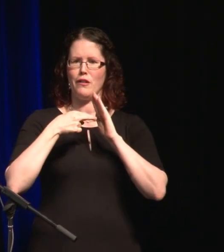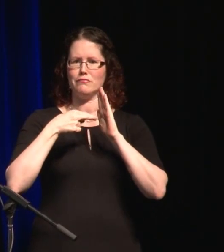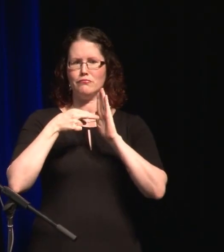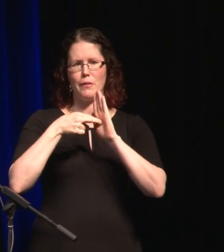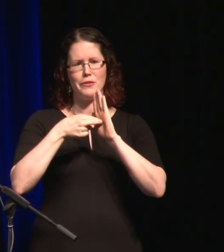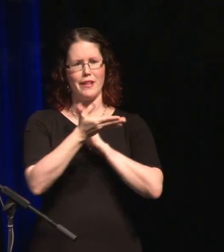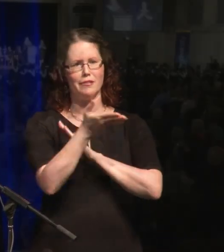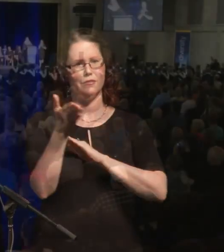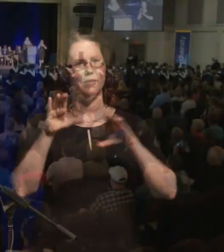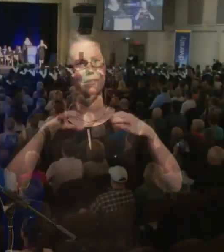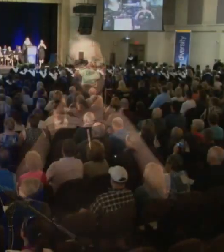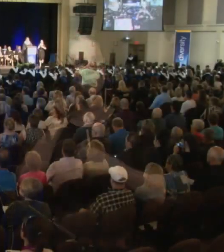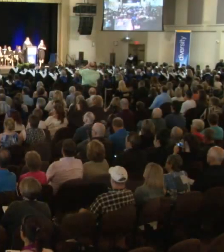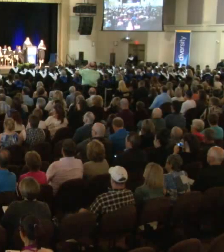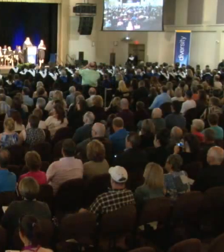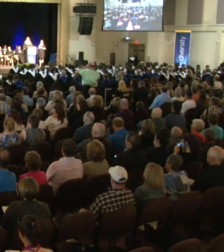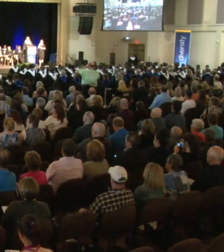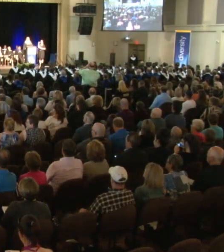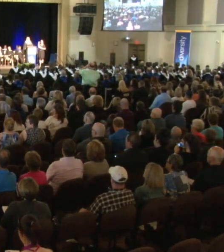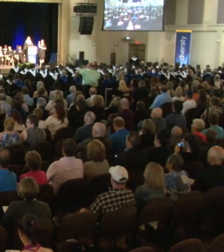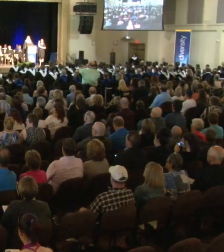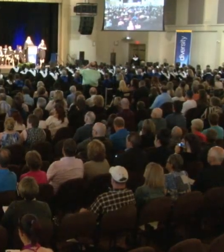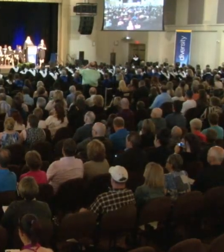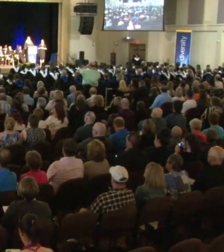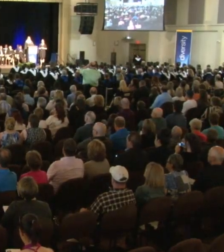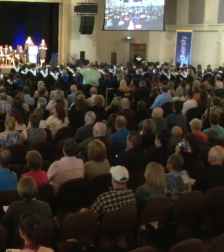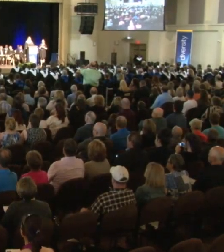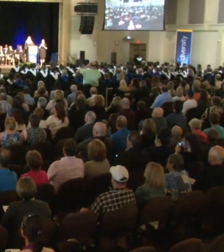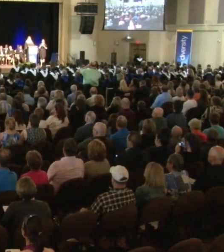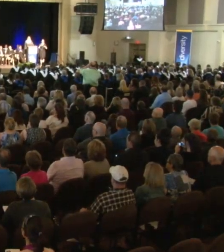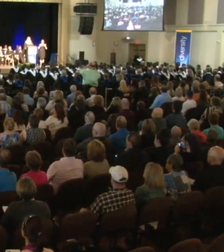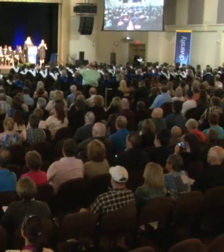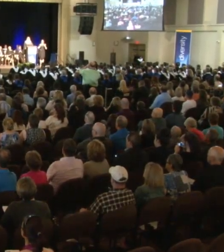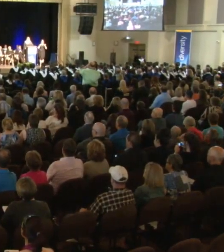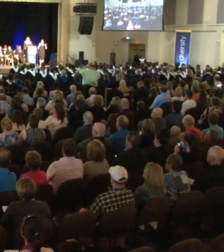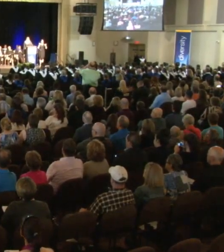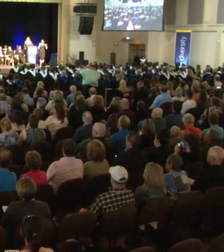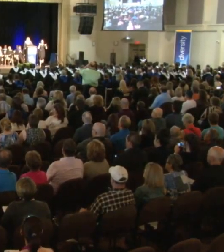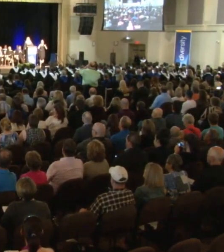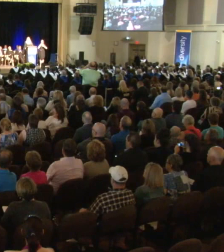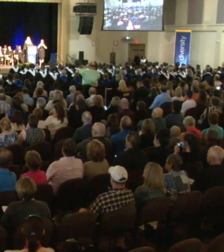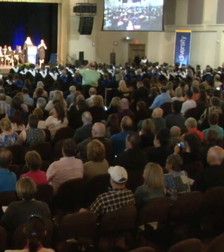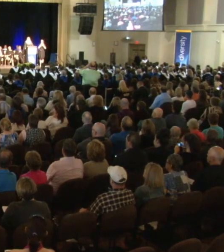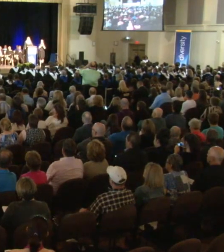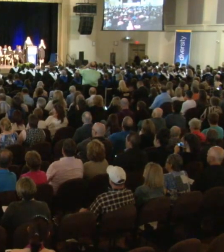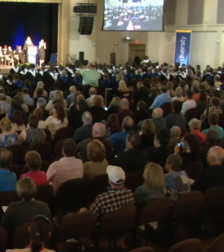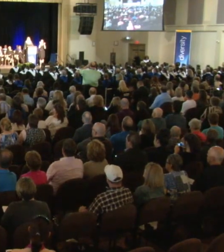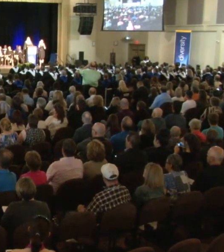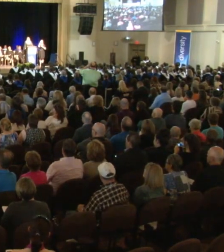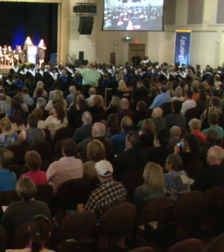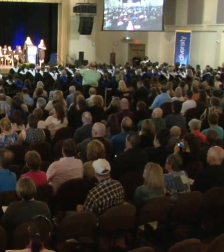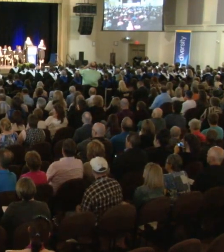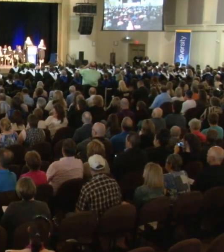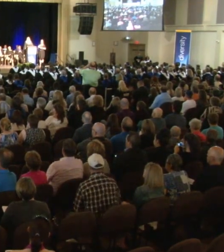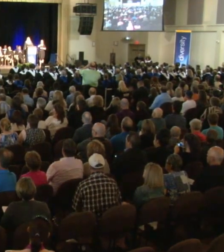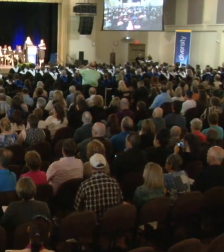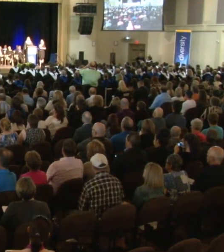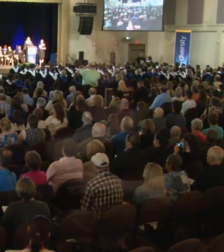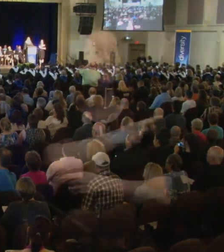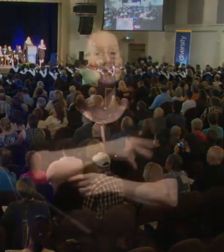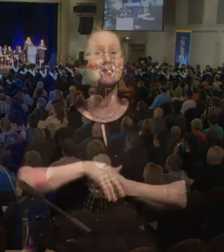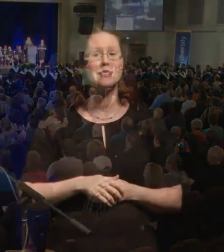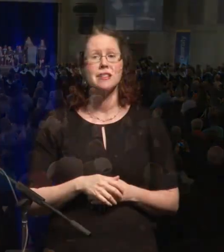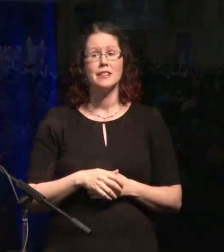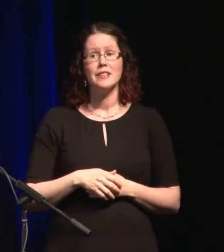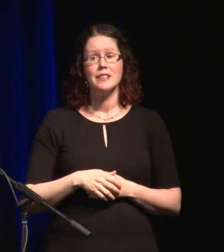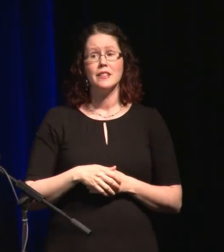to represent the class of 2016. This is it. It's the final graduation ceremony for NSCC, and I know it